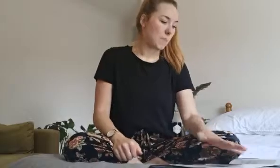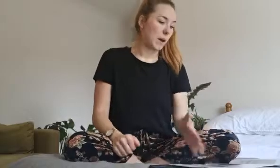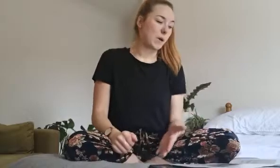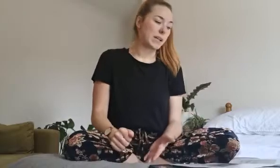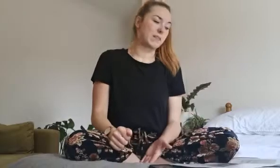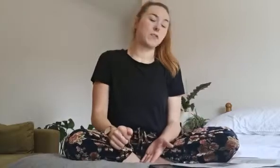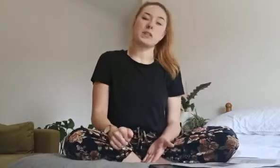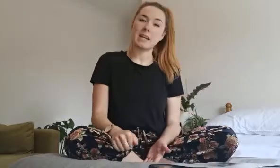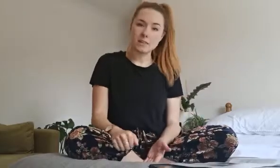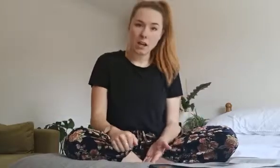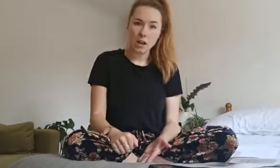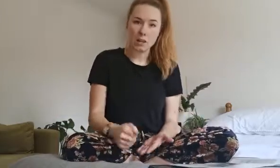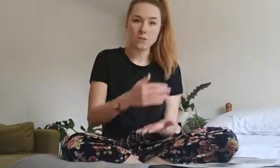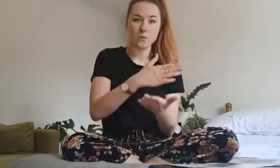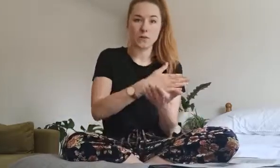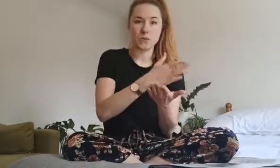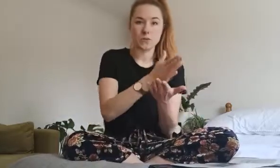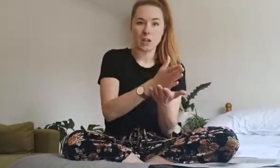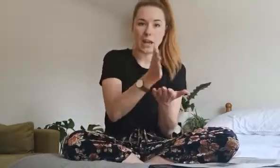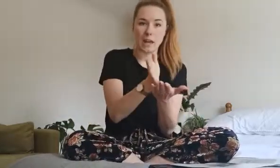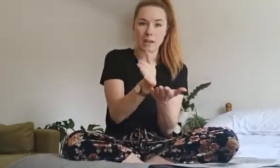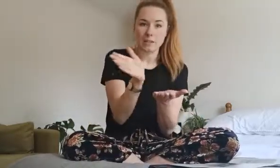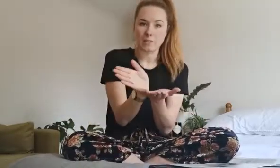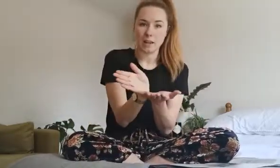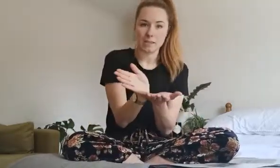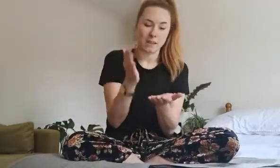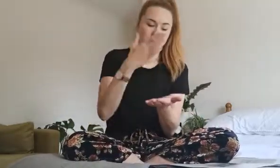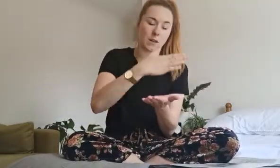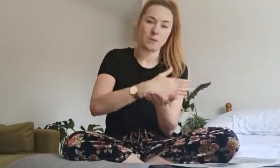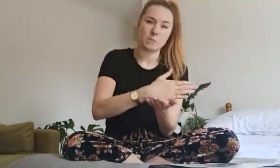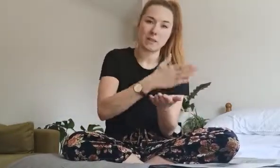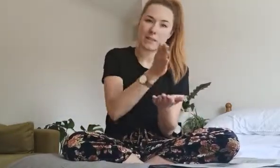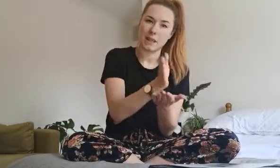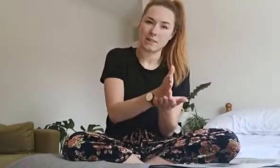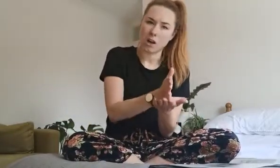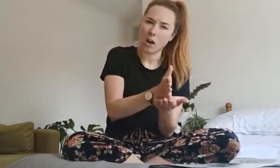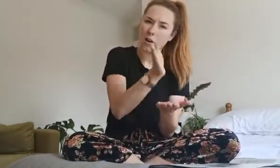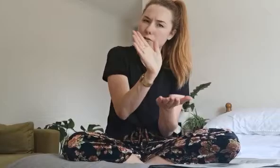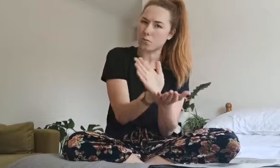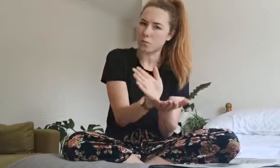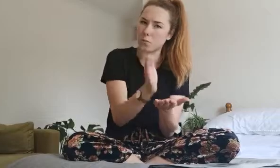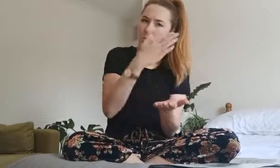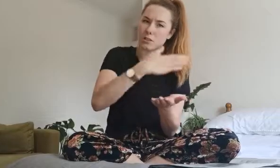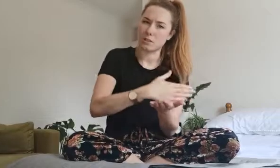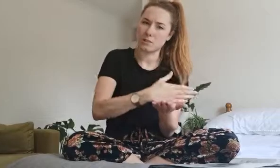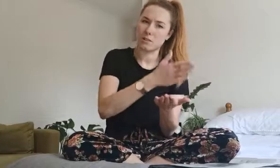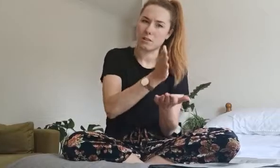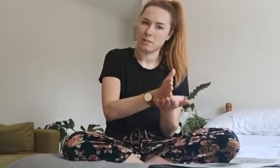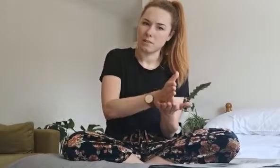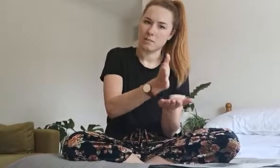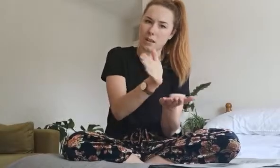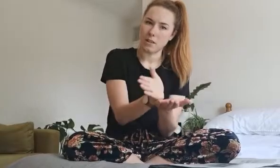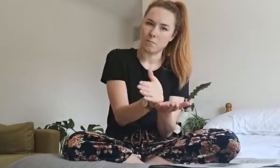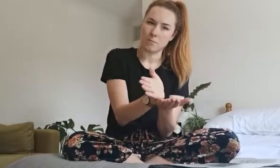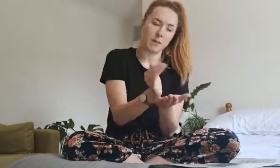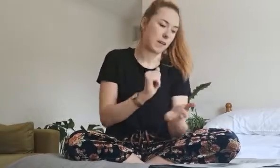And if you take turns or if you share, it's like this, like we're splitting it into halves or to quarters. Yeah,